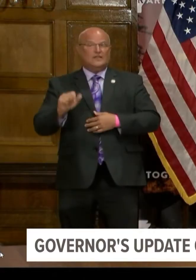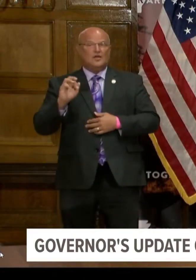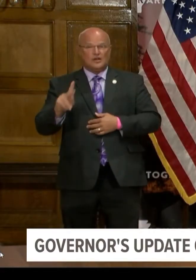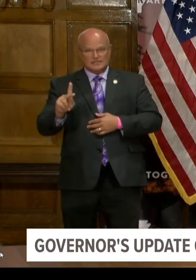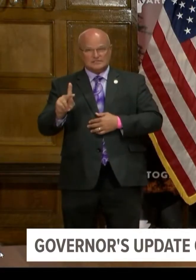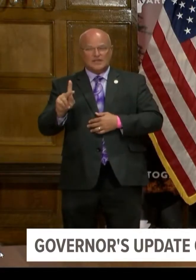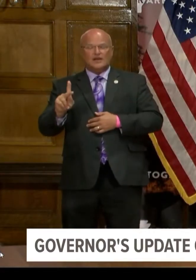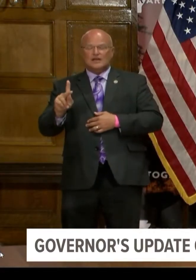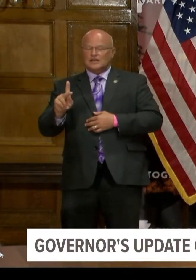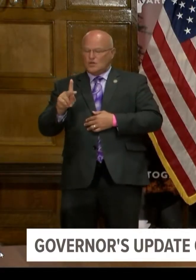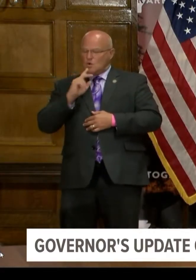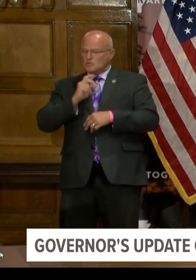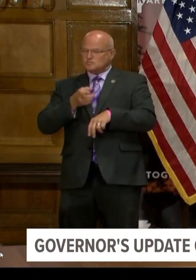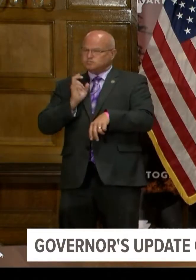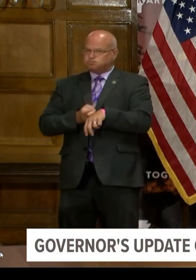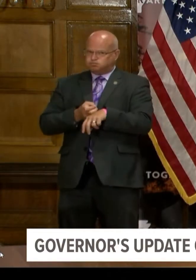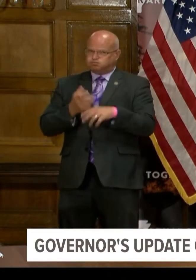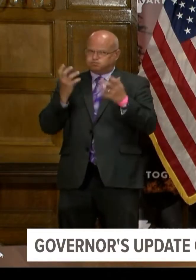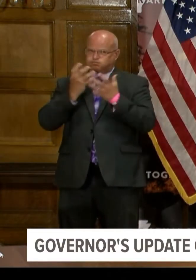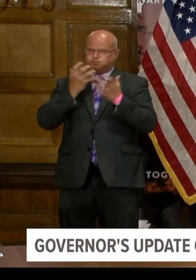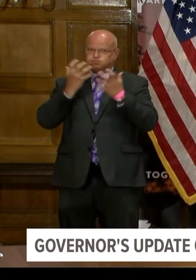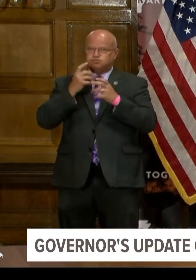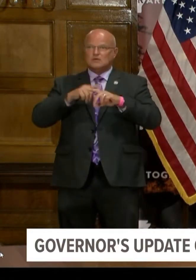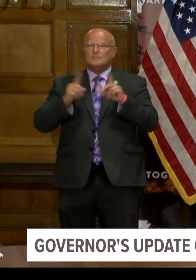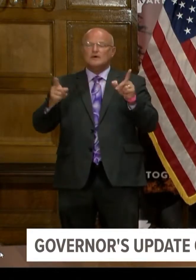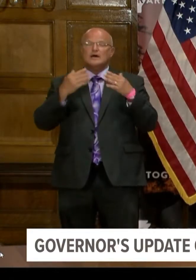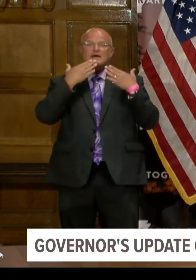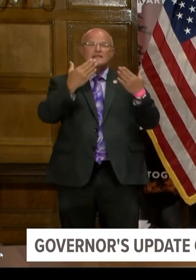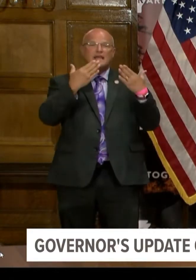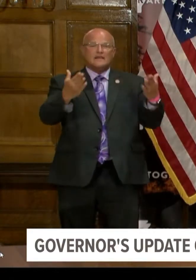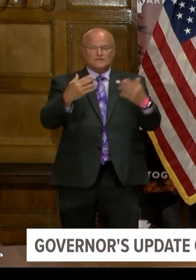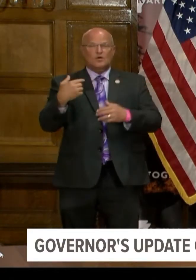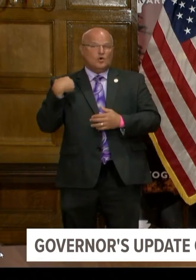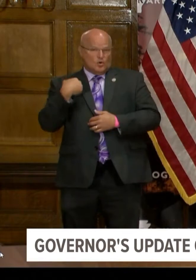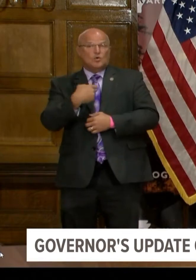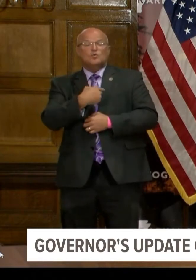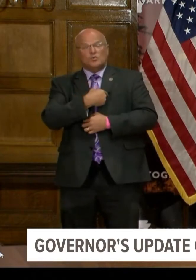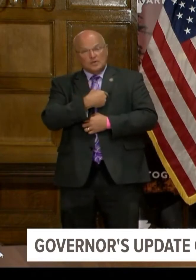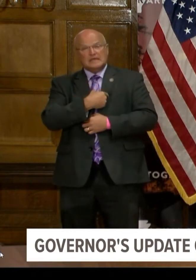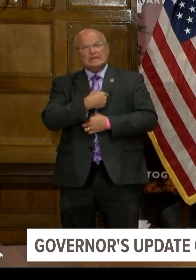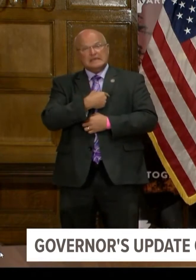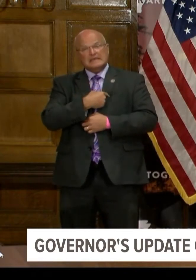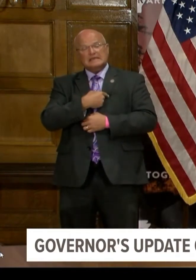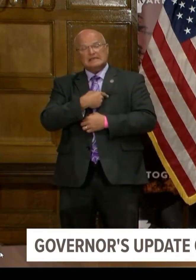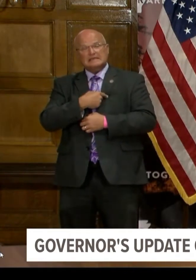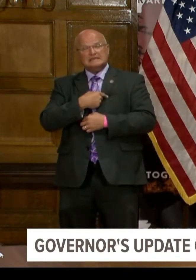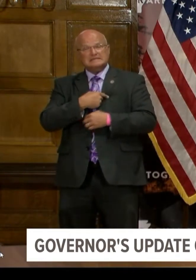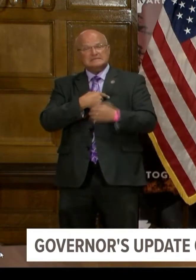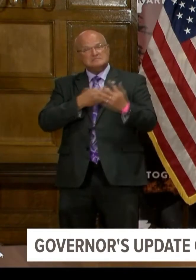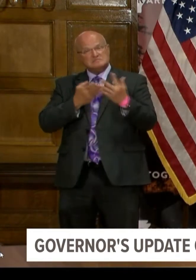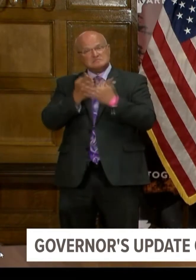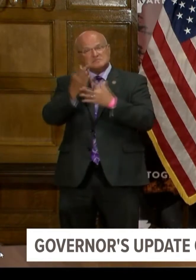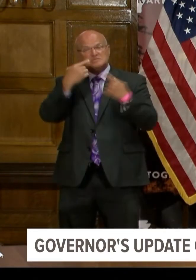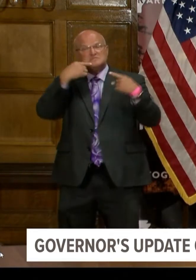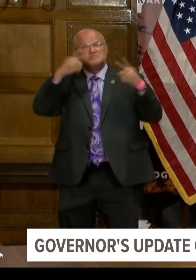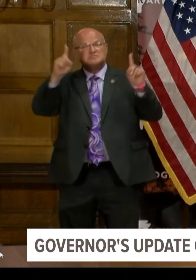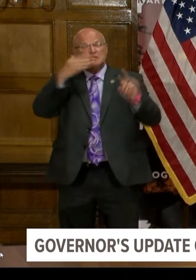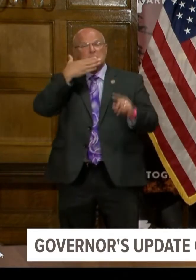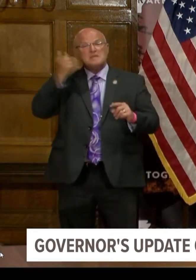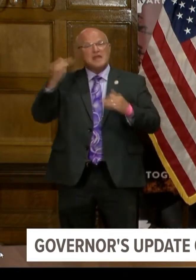hit us pretty hard. But we're very grateful. I think we came through this better than